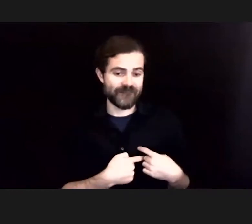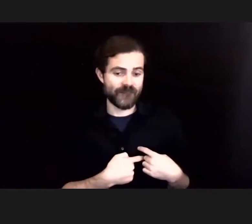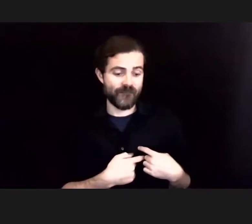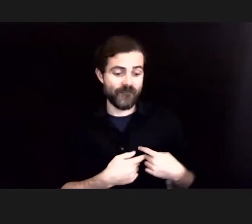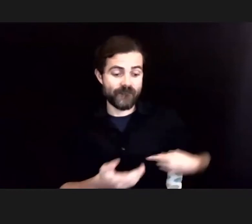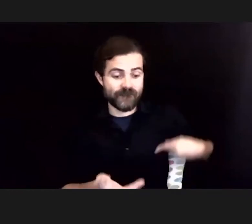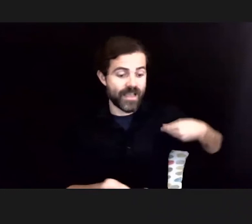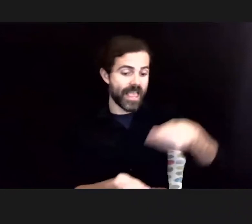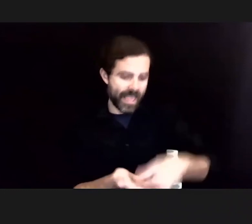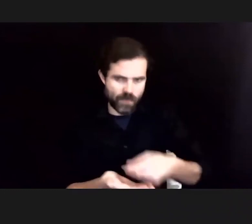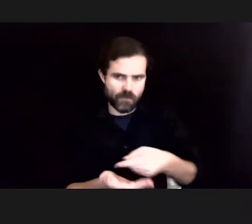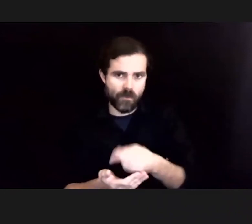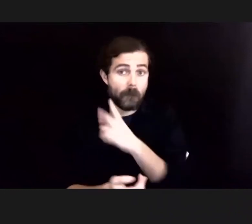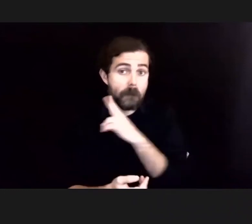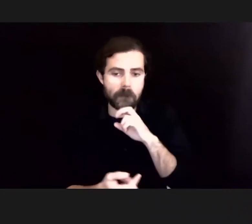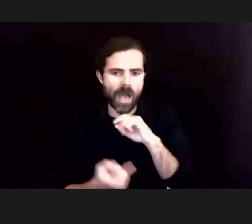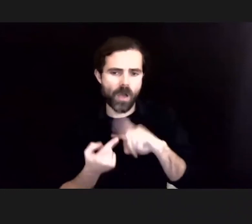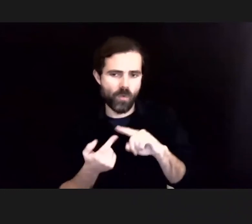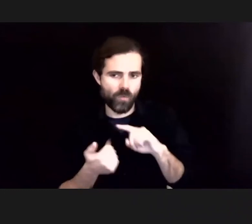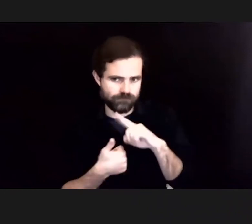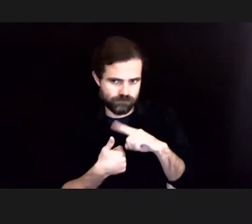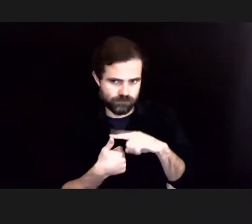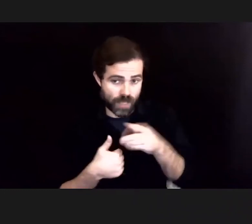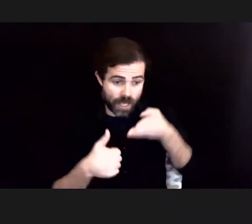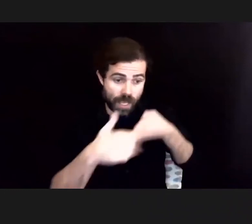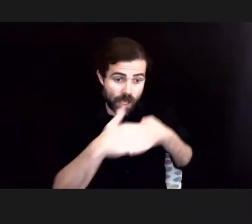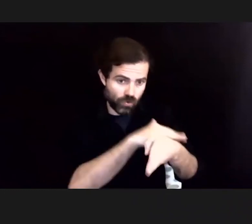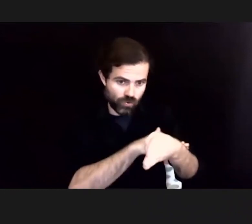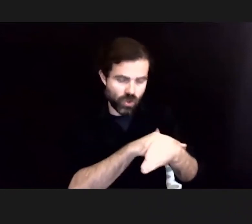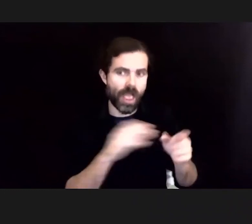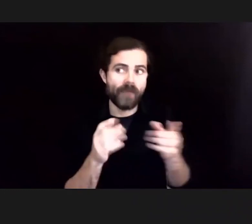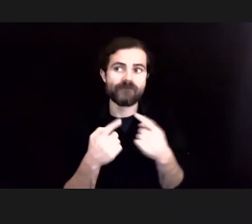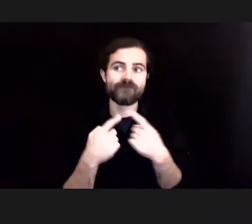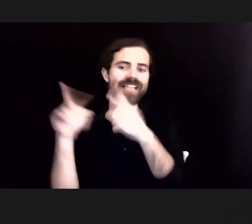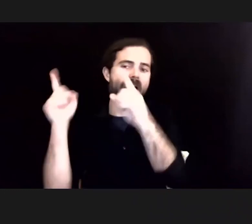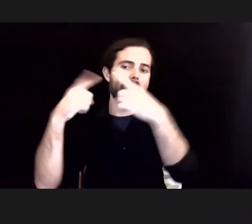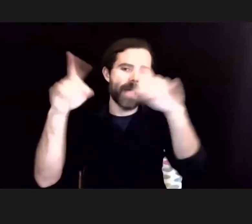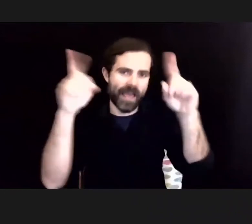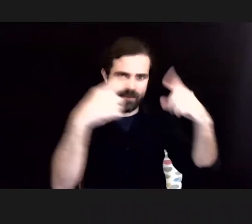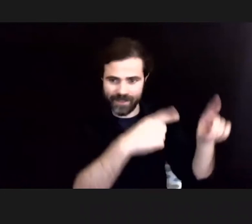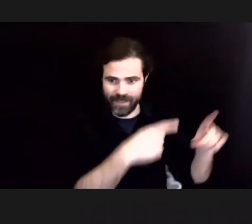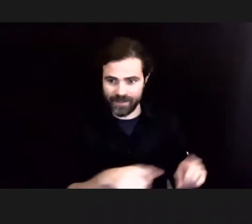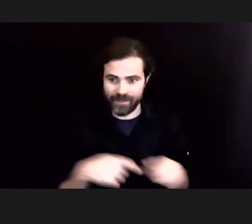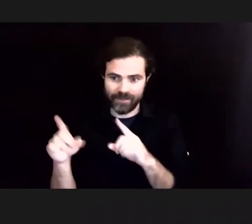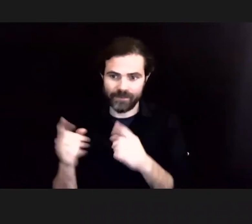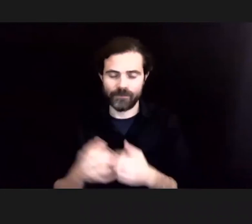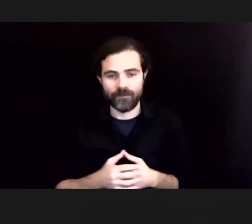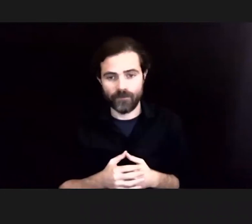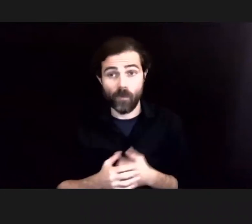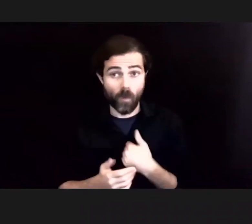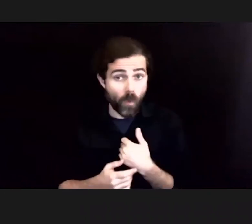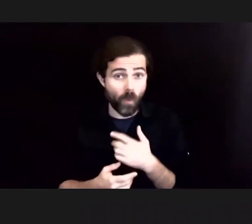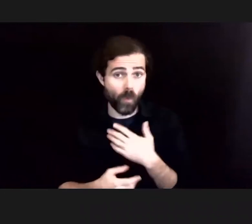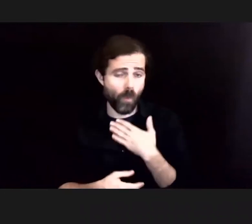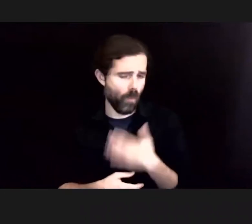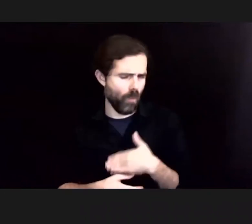and diversity. So Filea is committed to continue working with disability funders across Europe to make sure